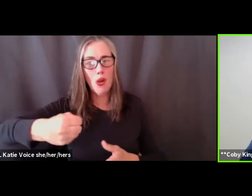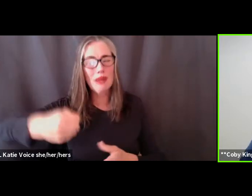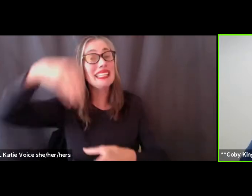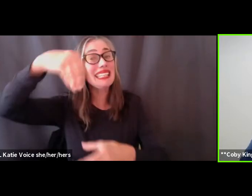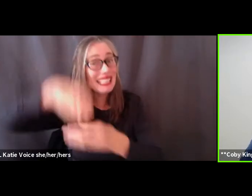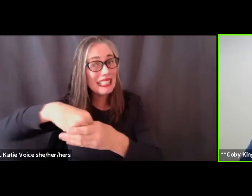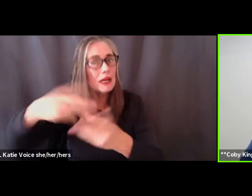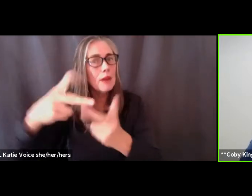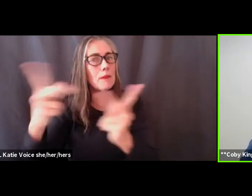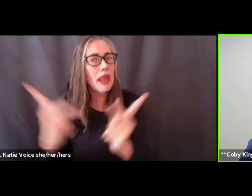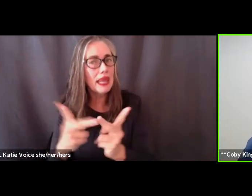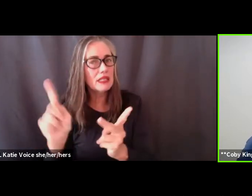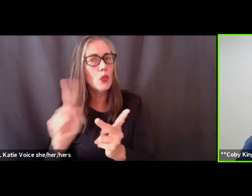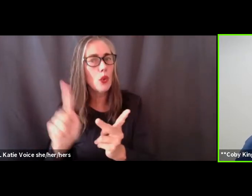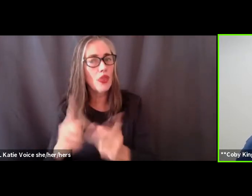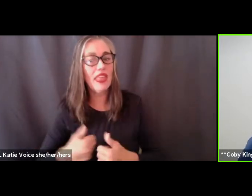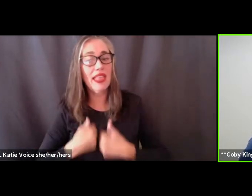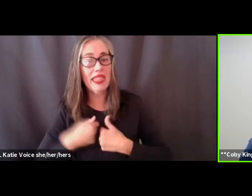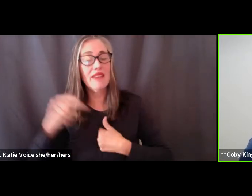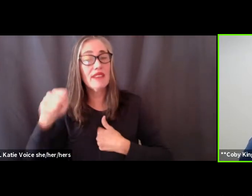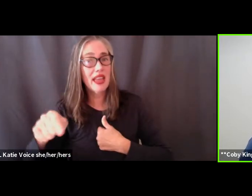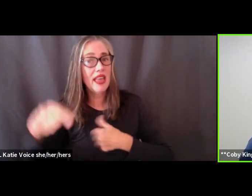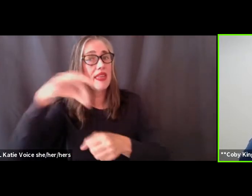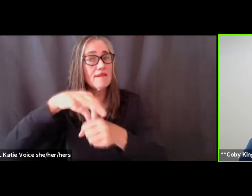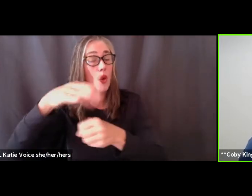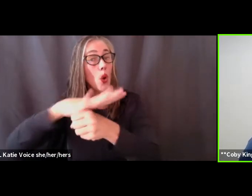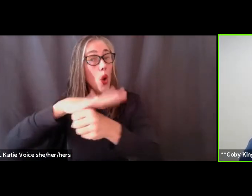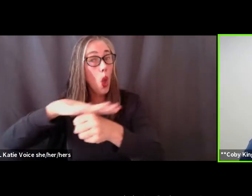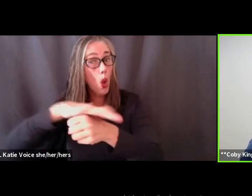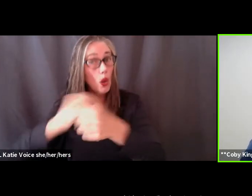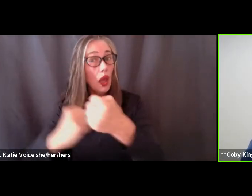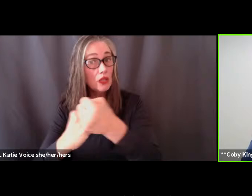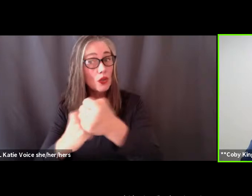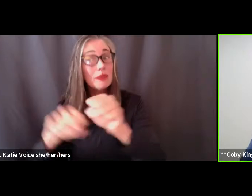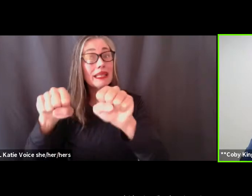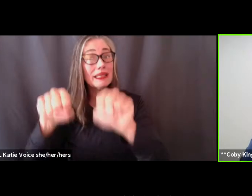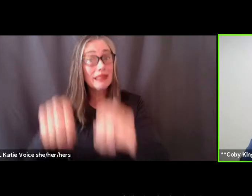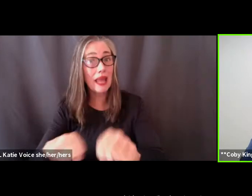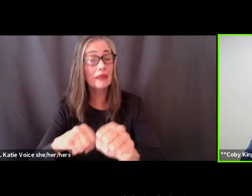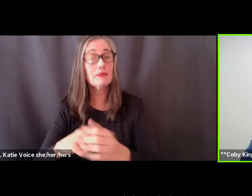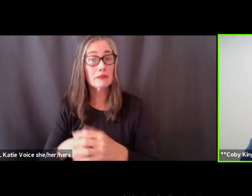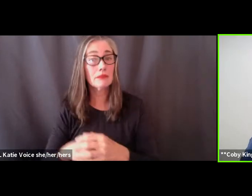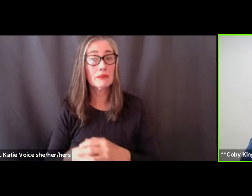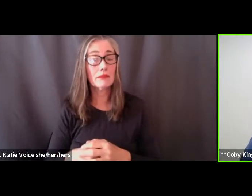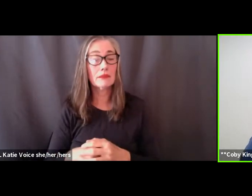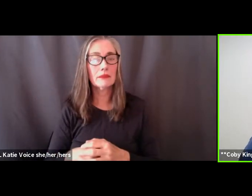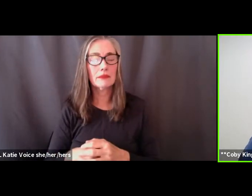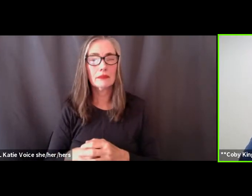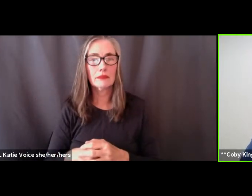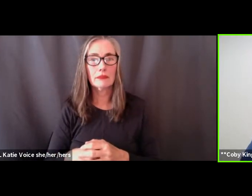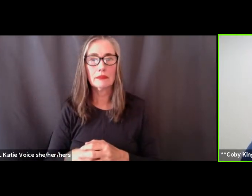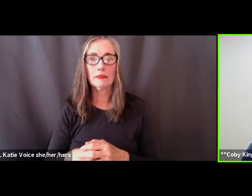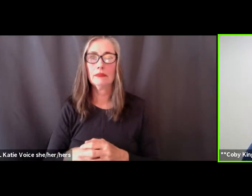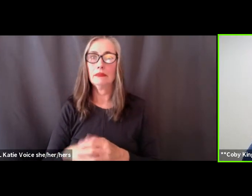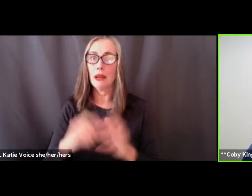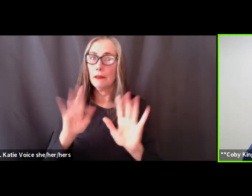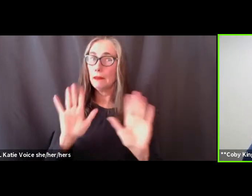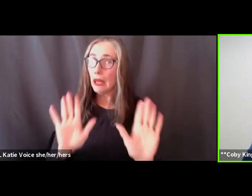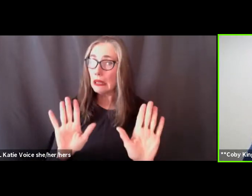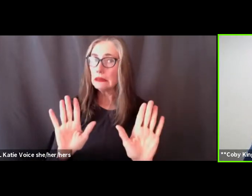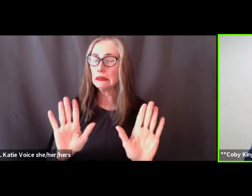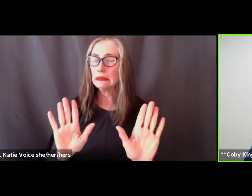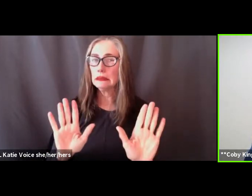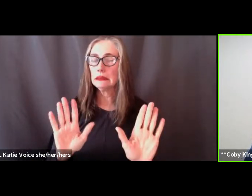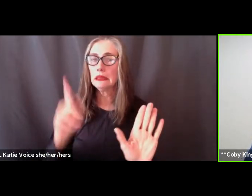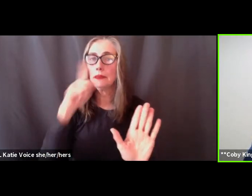represent, and so they can vote on all local endorsing procedures. However, due